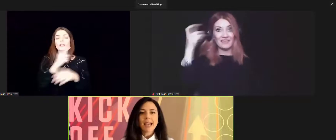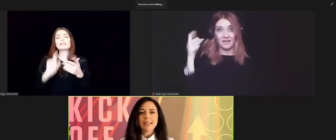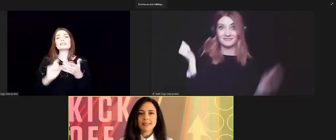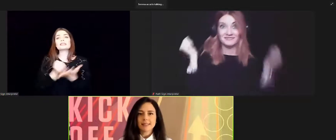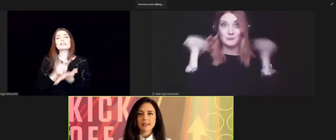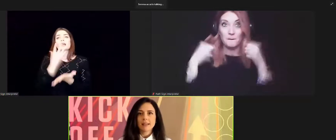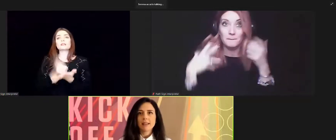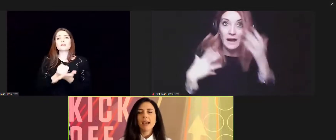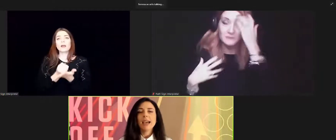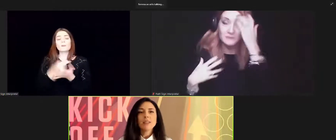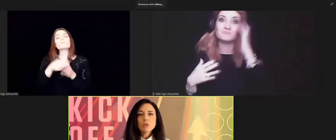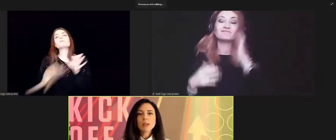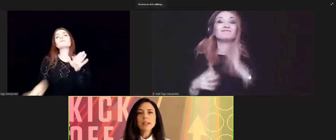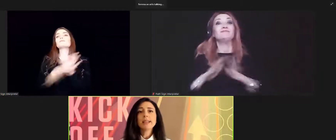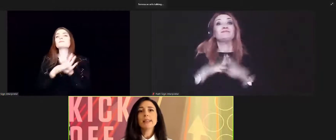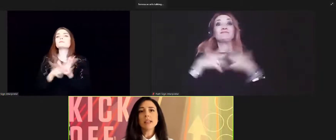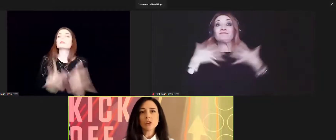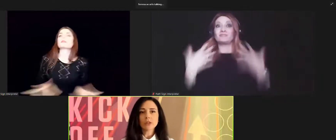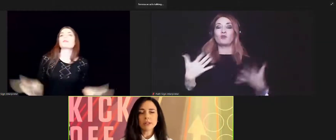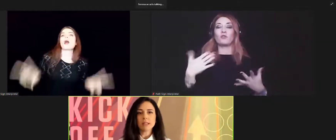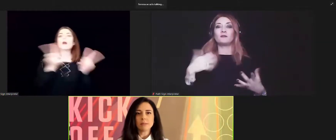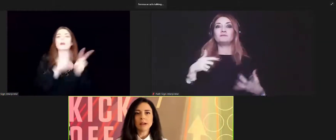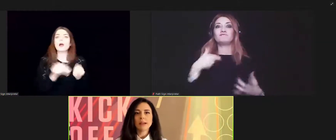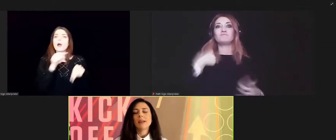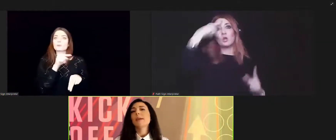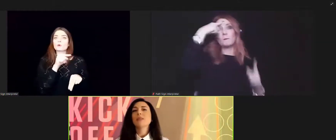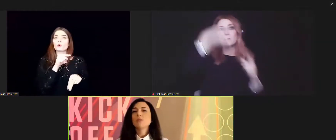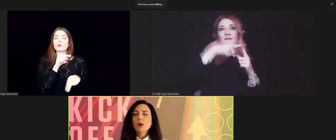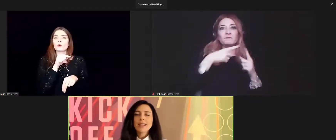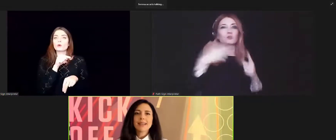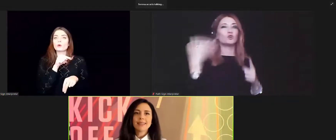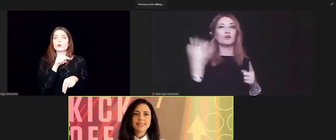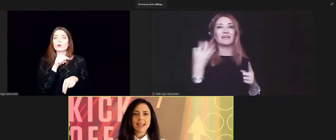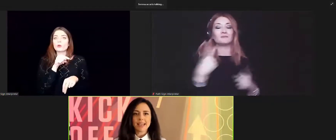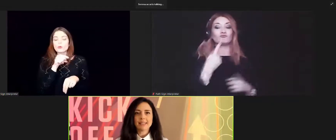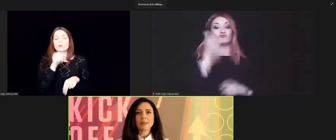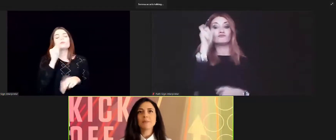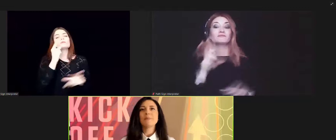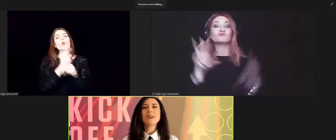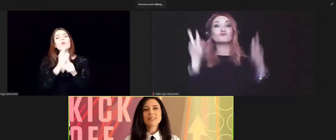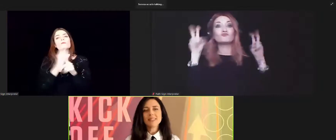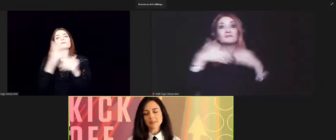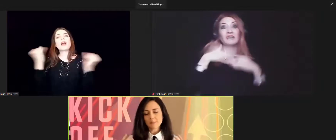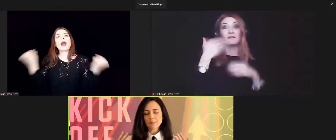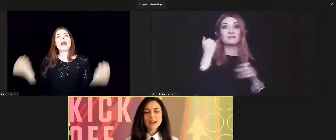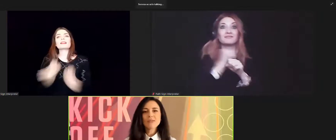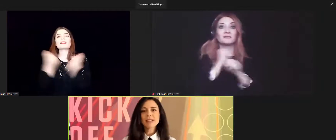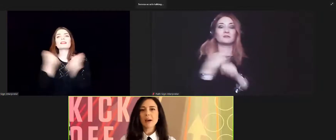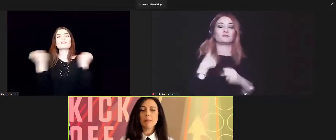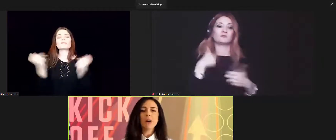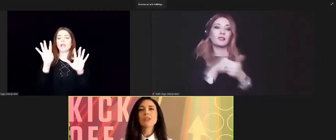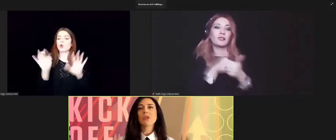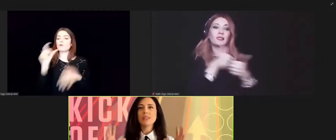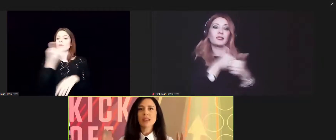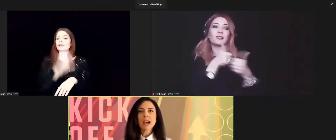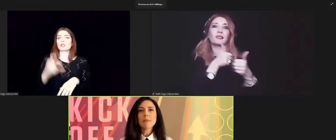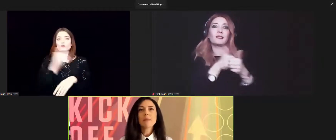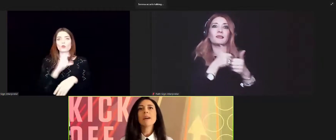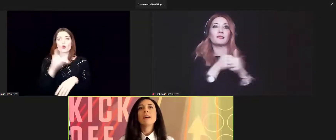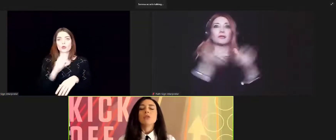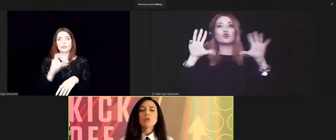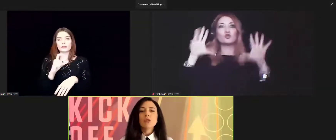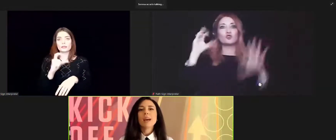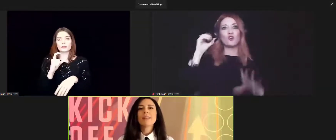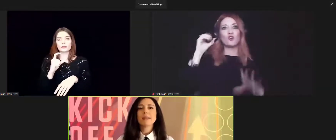90 days and duplicate in your team. But why 90 days? Because it's a perfect amount of